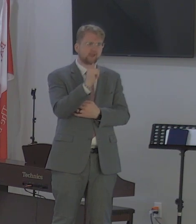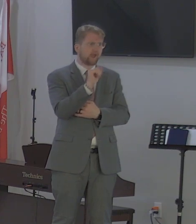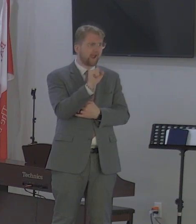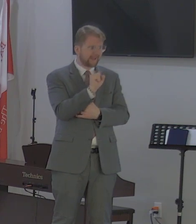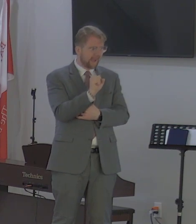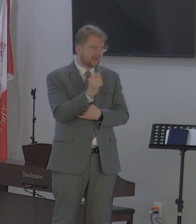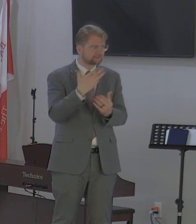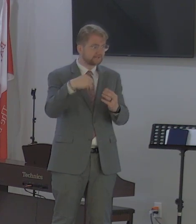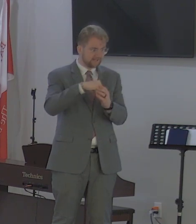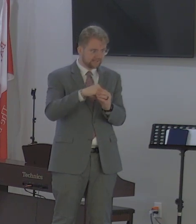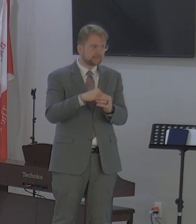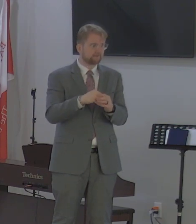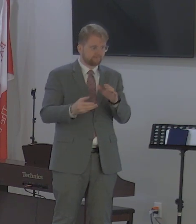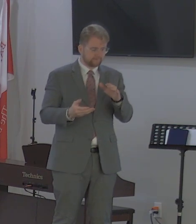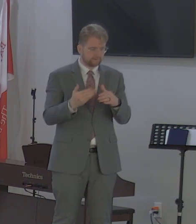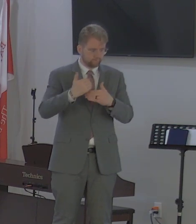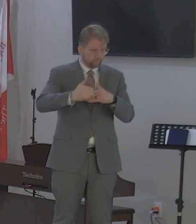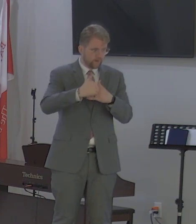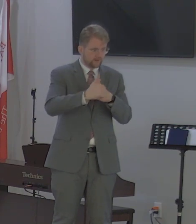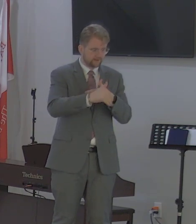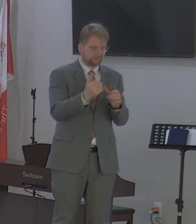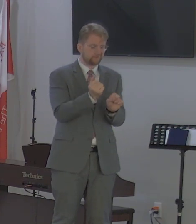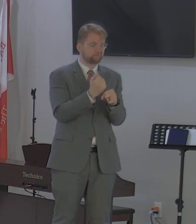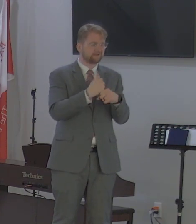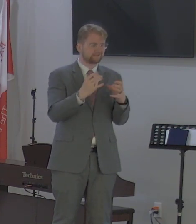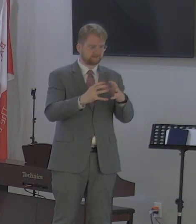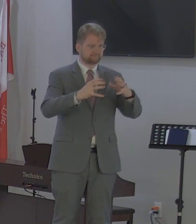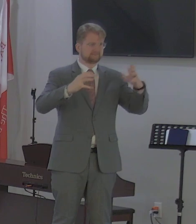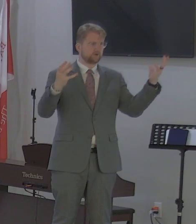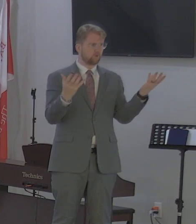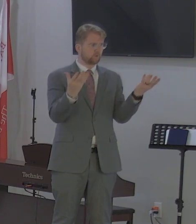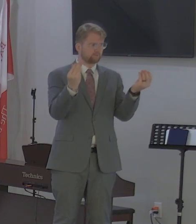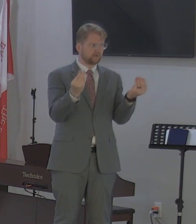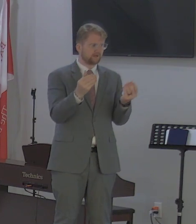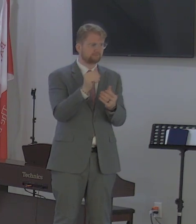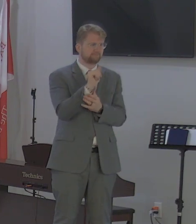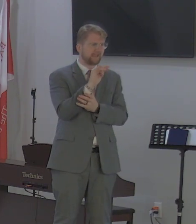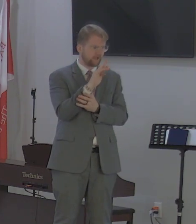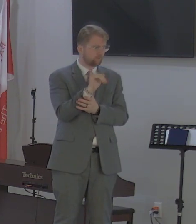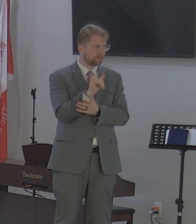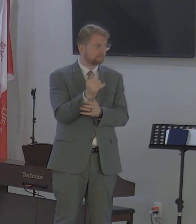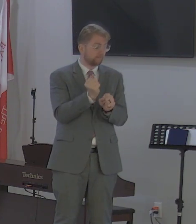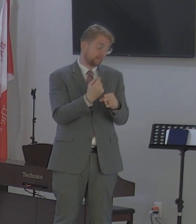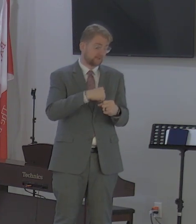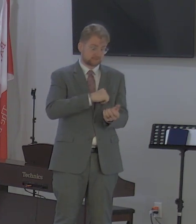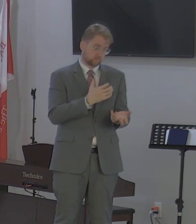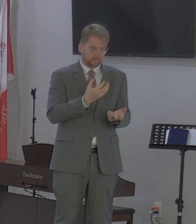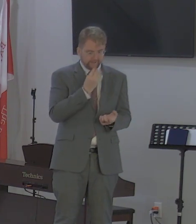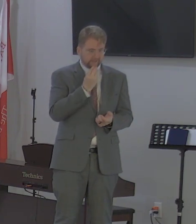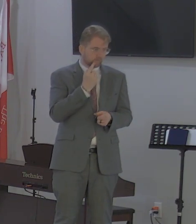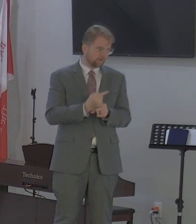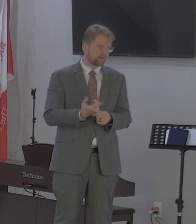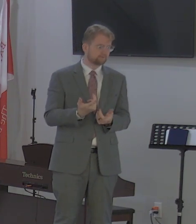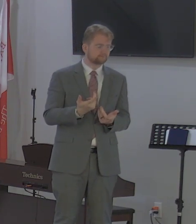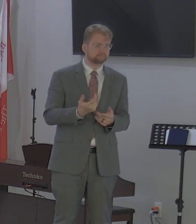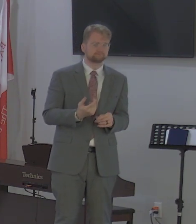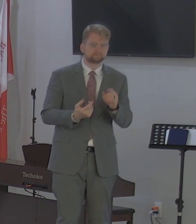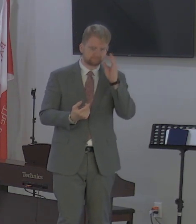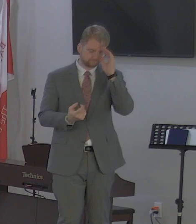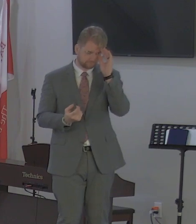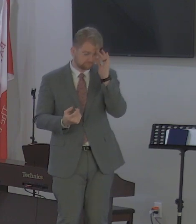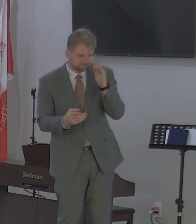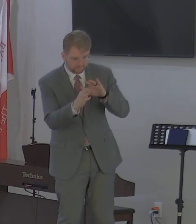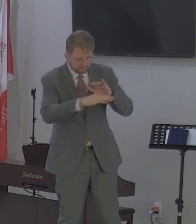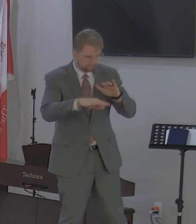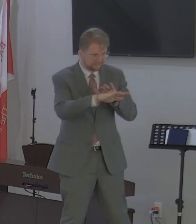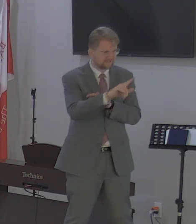up and make it airy and make it like we like to eat it. You get rid of the leaven, it's like leaving your bread out for a week, and then you eat it, I guess. But the leaven gets